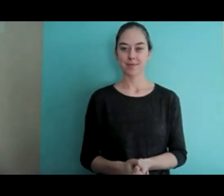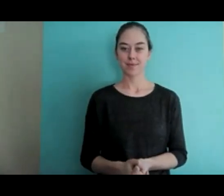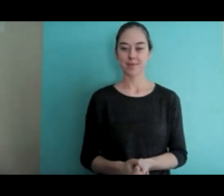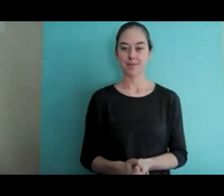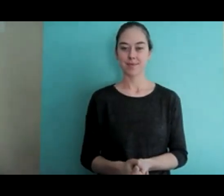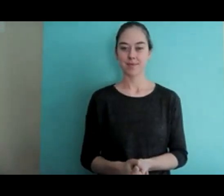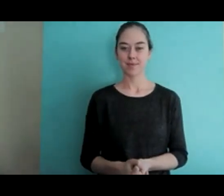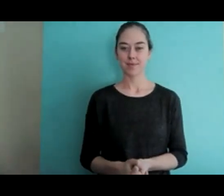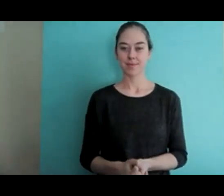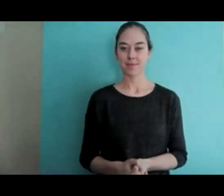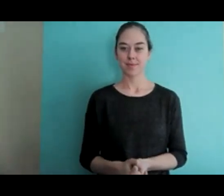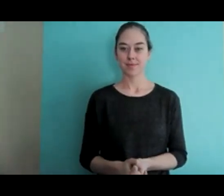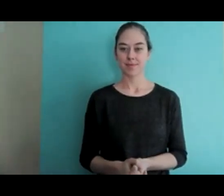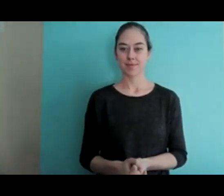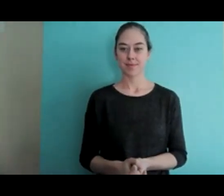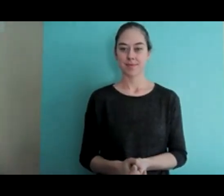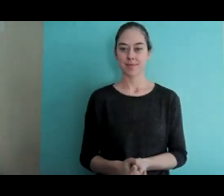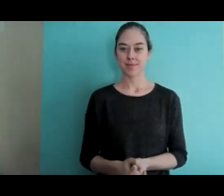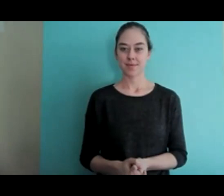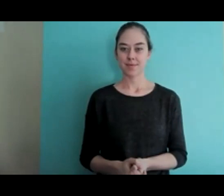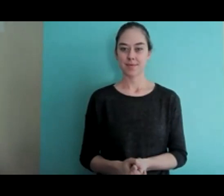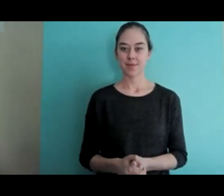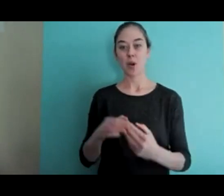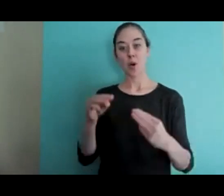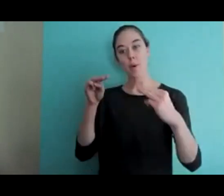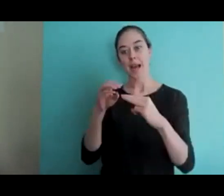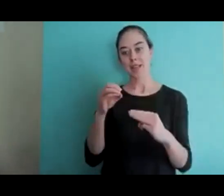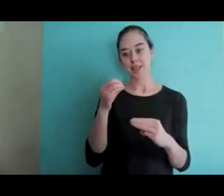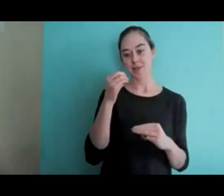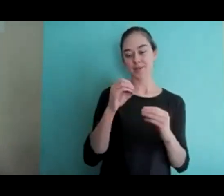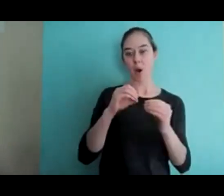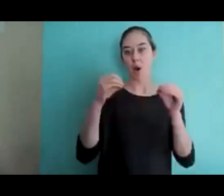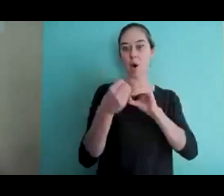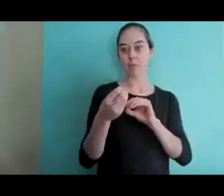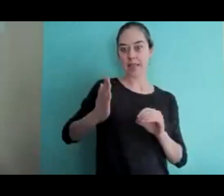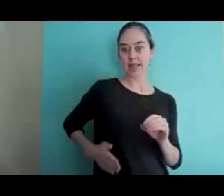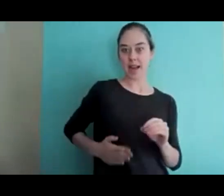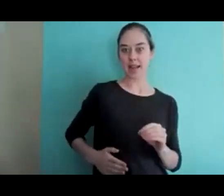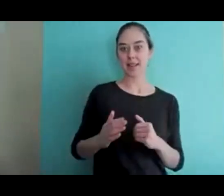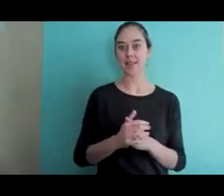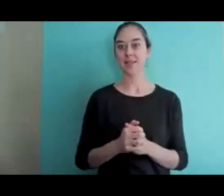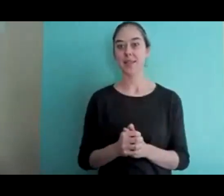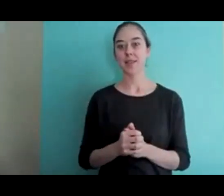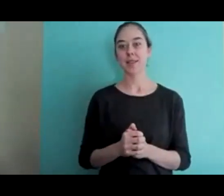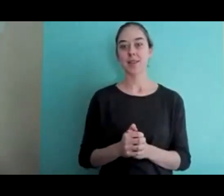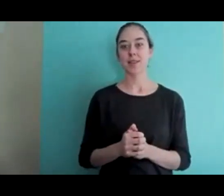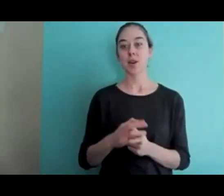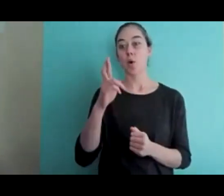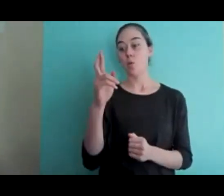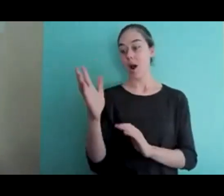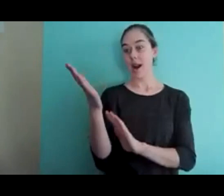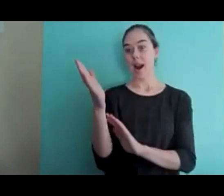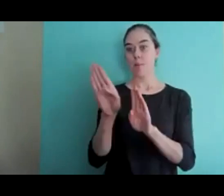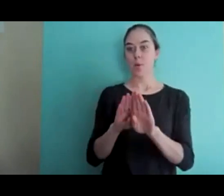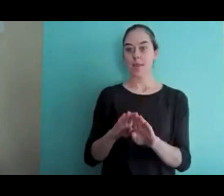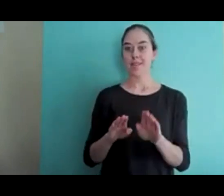Left up to right, right up to left. Get a nice stretch on your hamstring. When you kick it up, get a nice stretch on